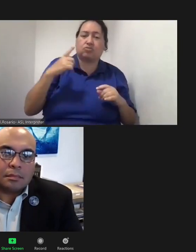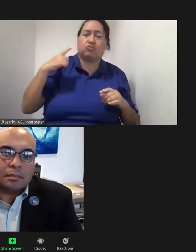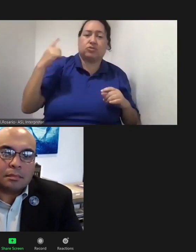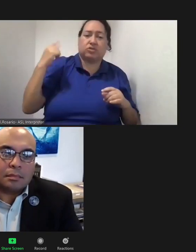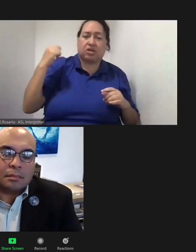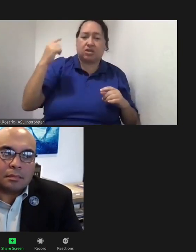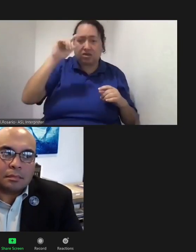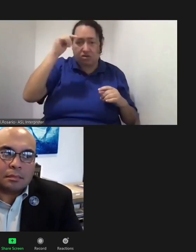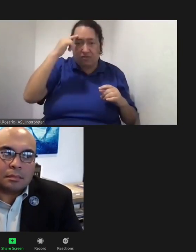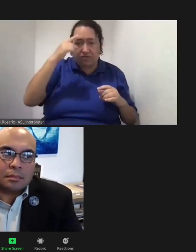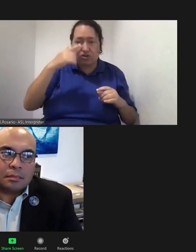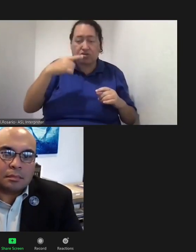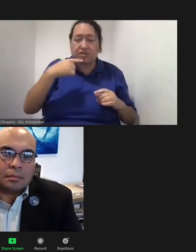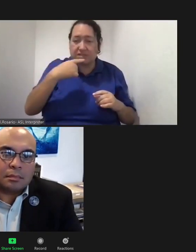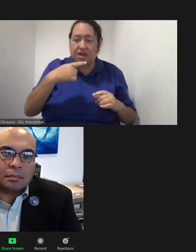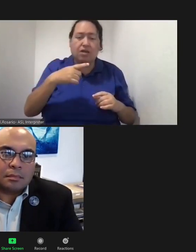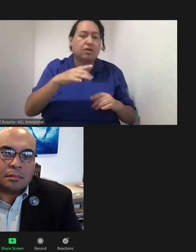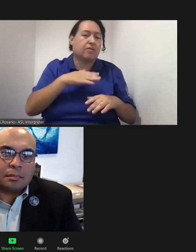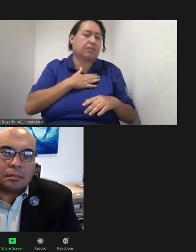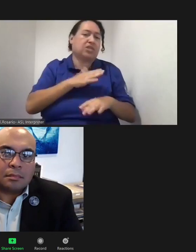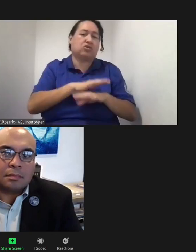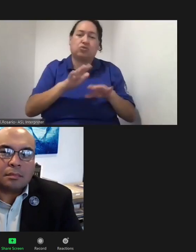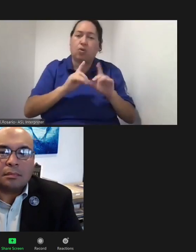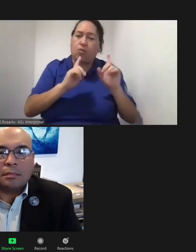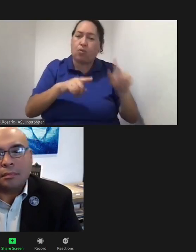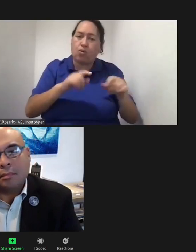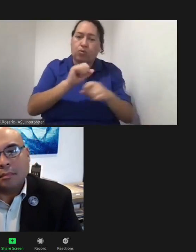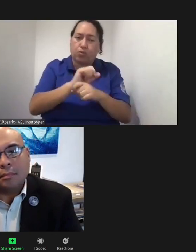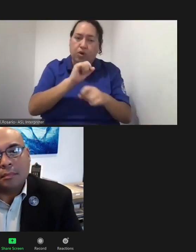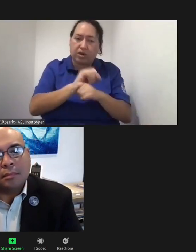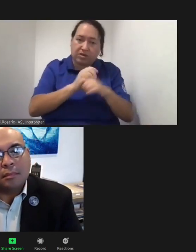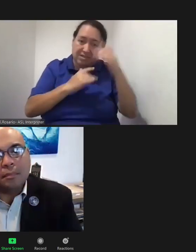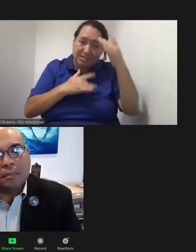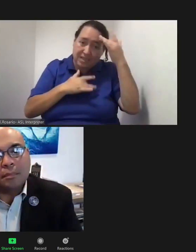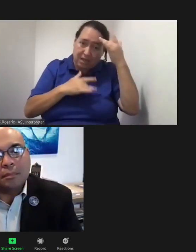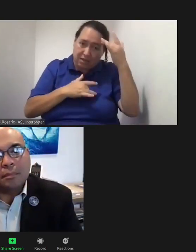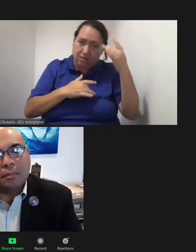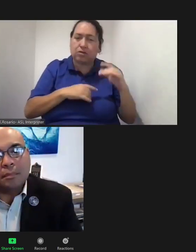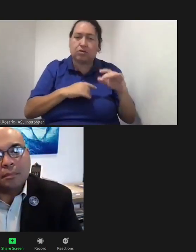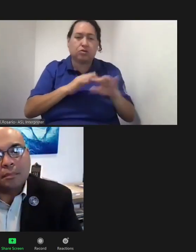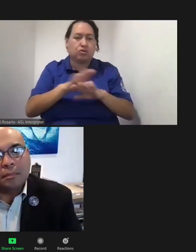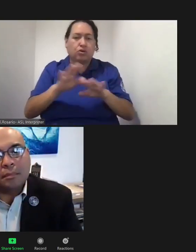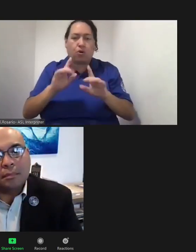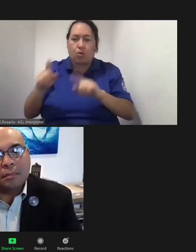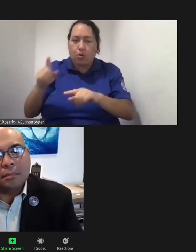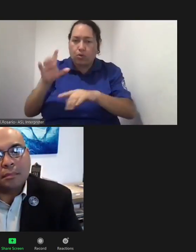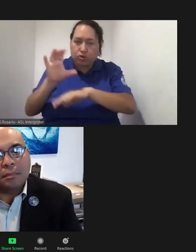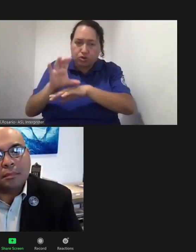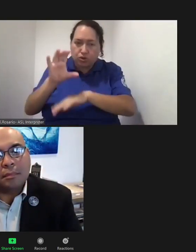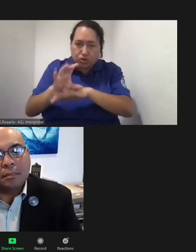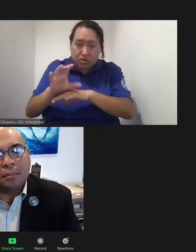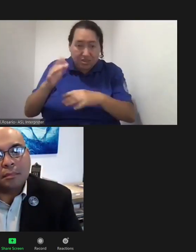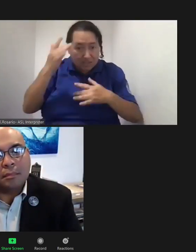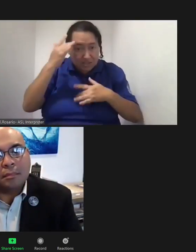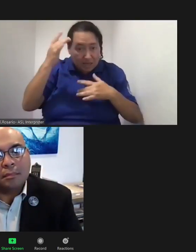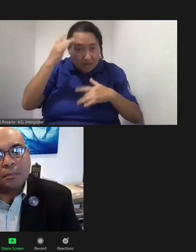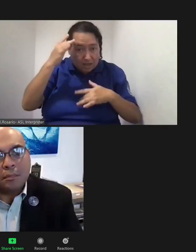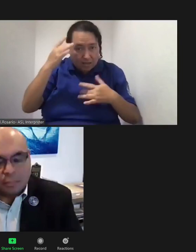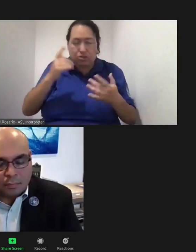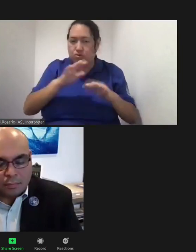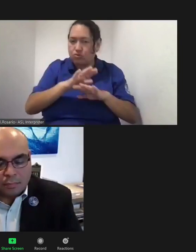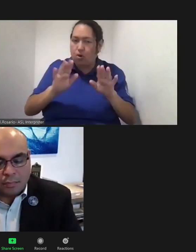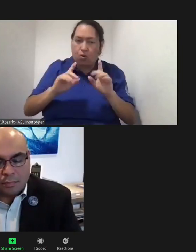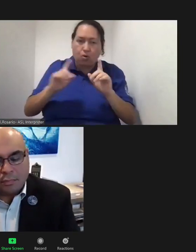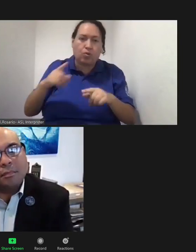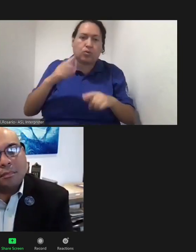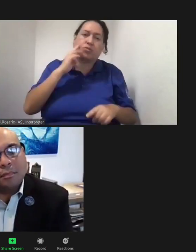sick, do not come to work. When you're sick, do not go to church. When you're sick, do not go to